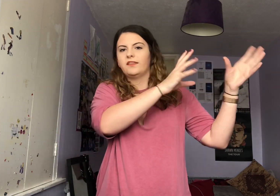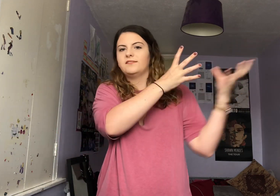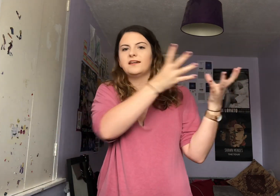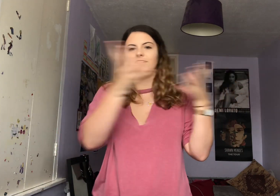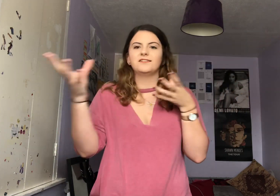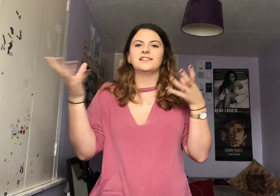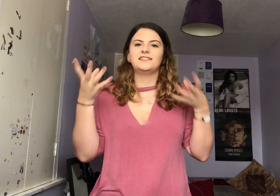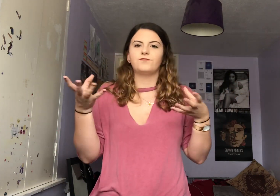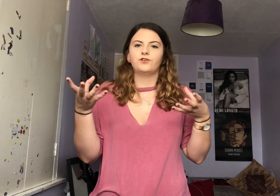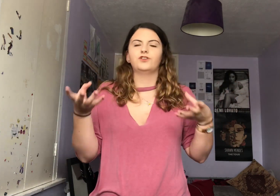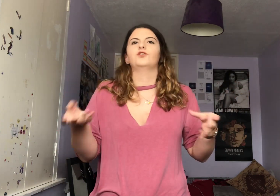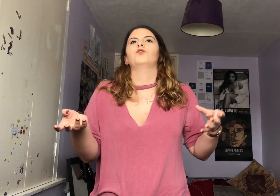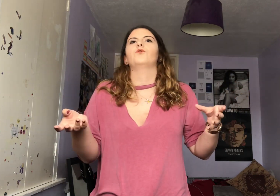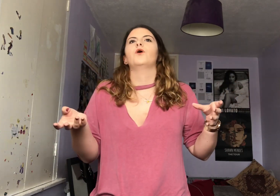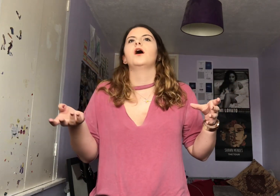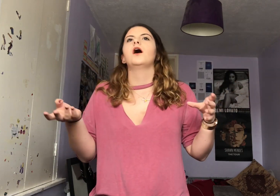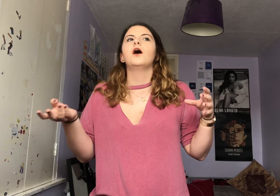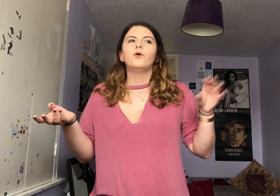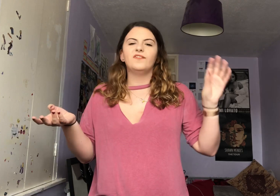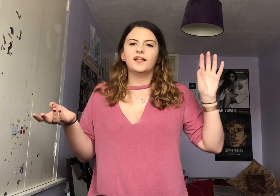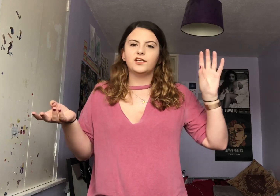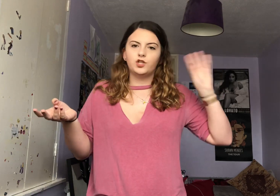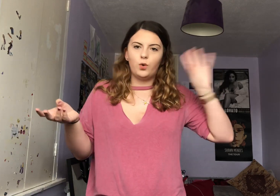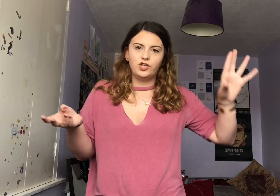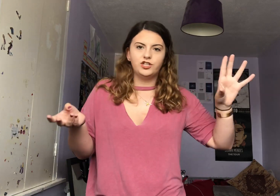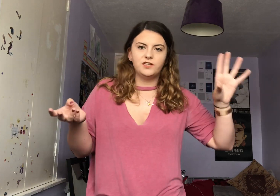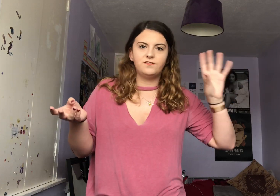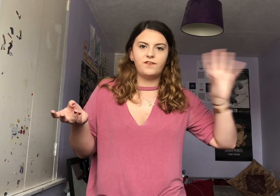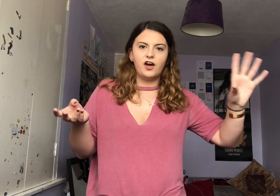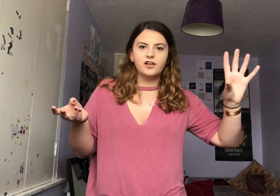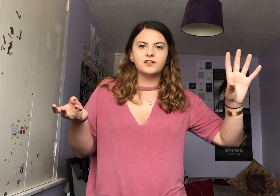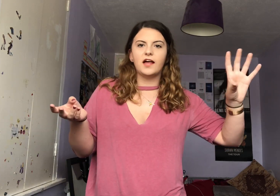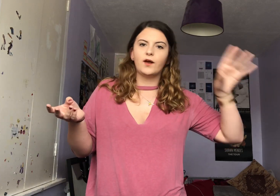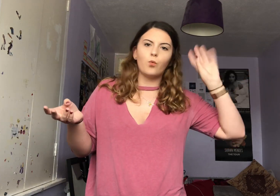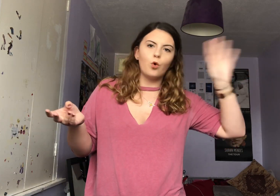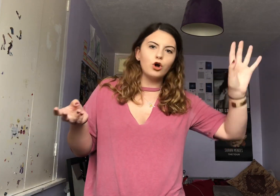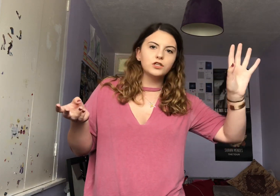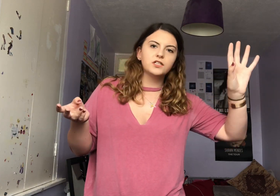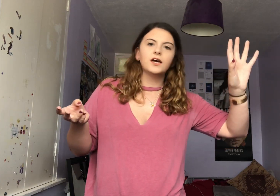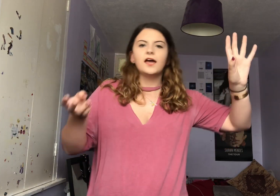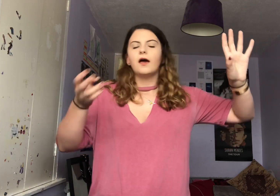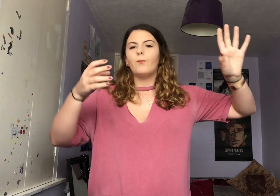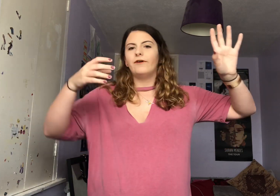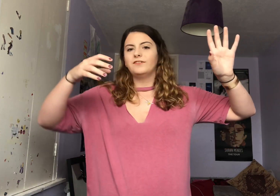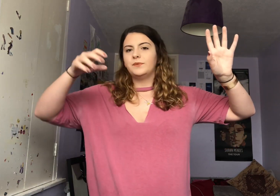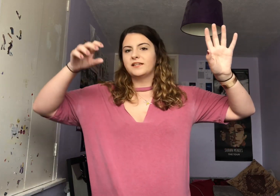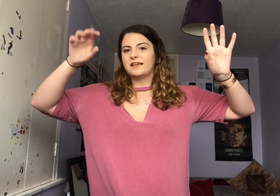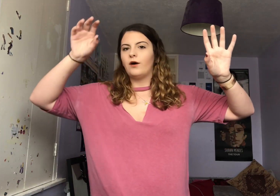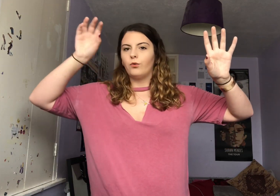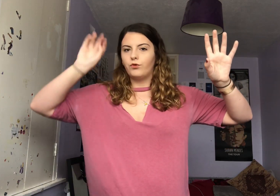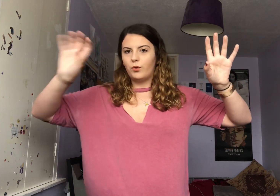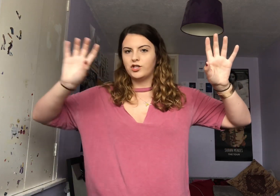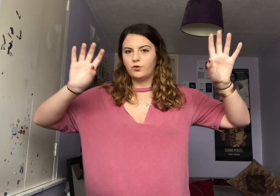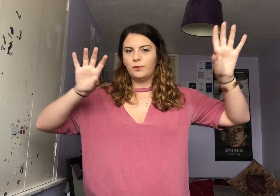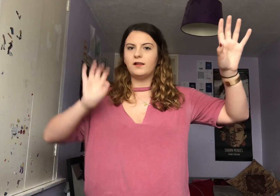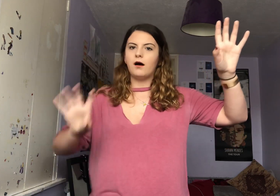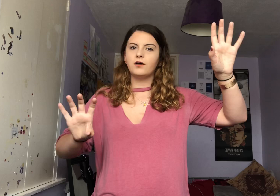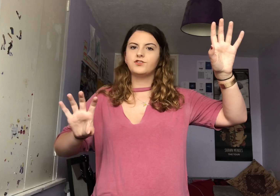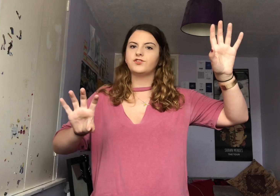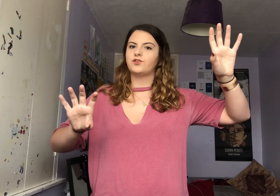the sentence is different. So with English the question is first, like what, whereas BSL the question will be last.